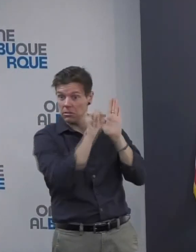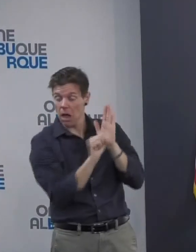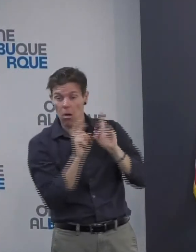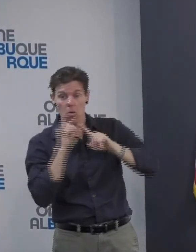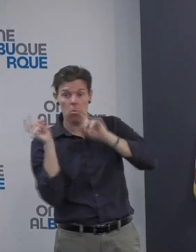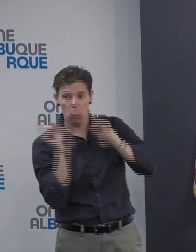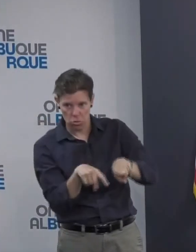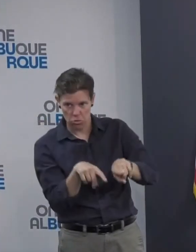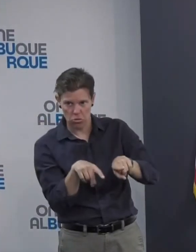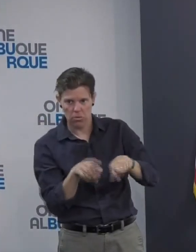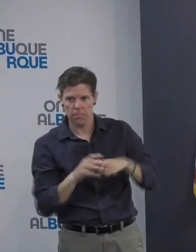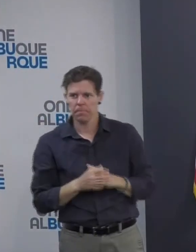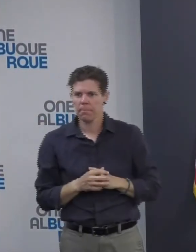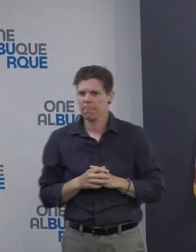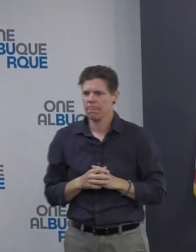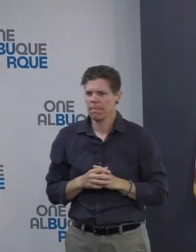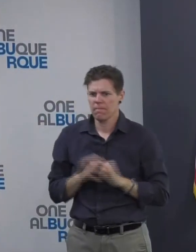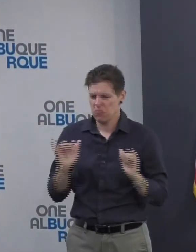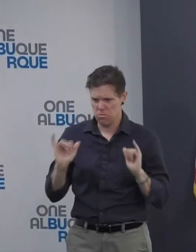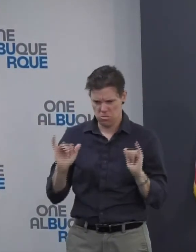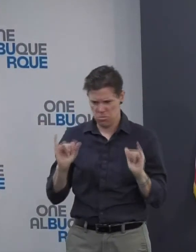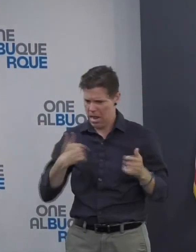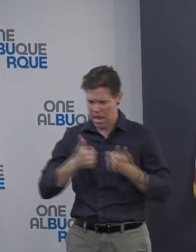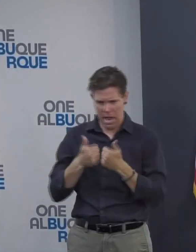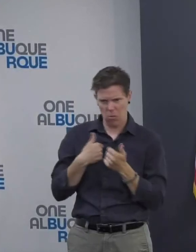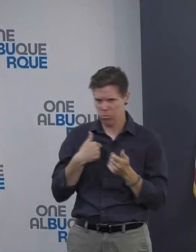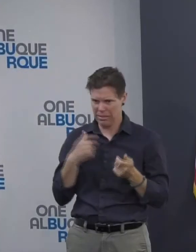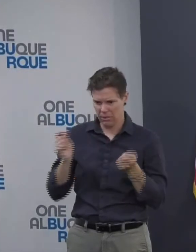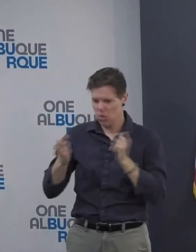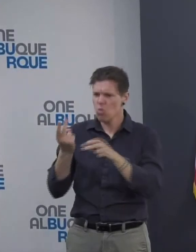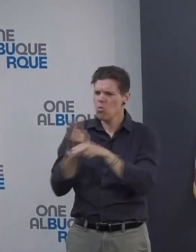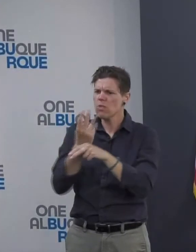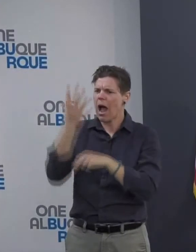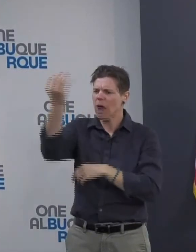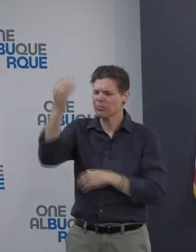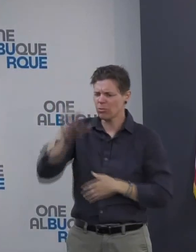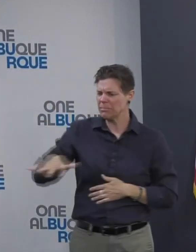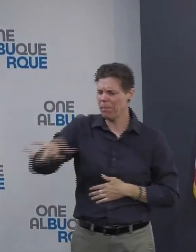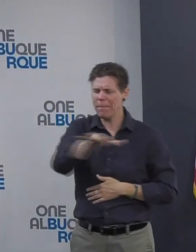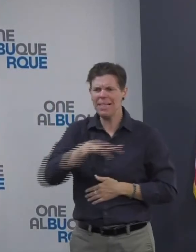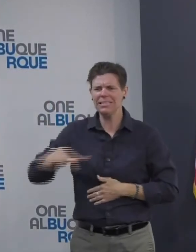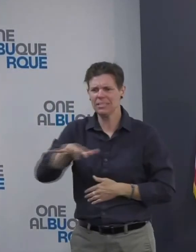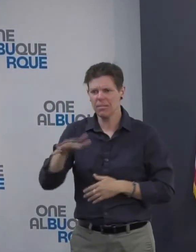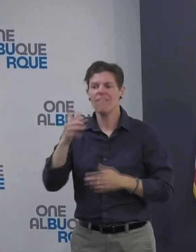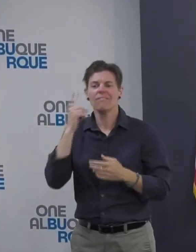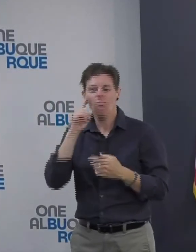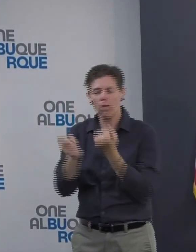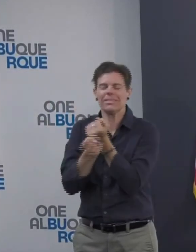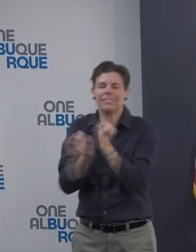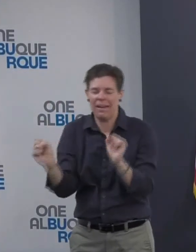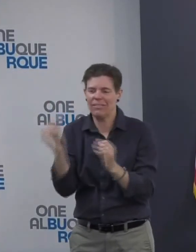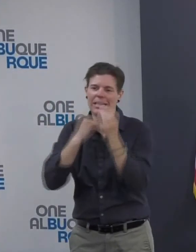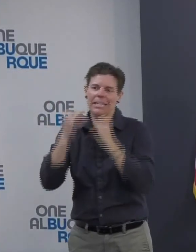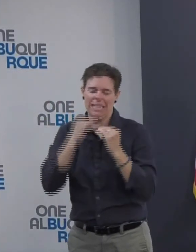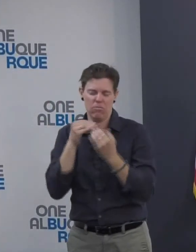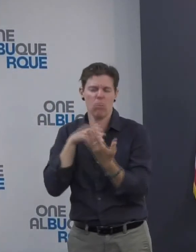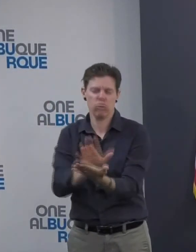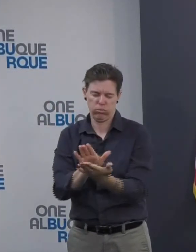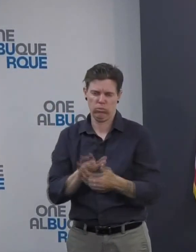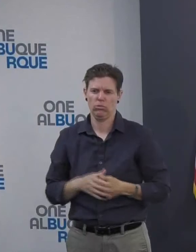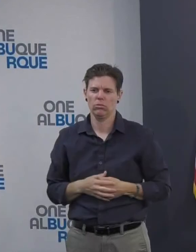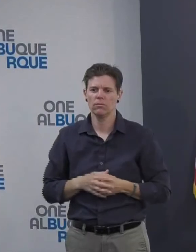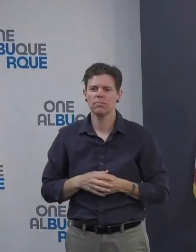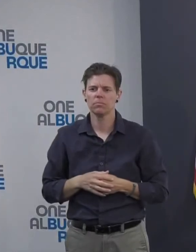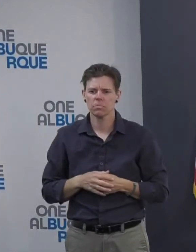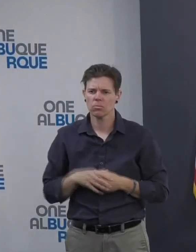open space for safe eating outside. So we're going to continue to try and help restaurants be able